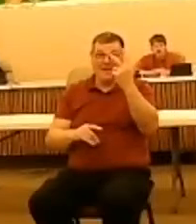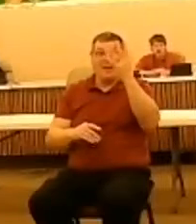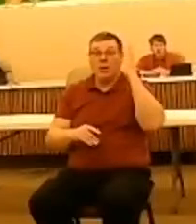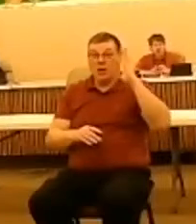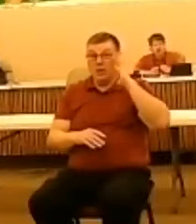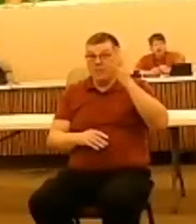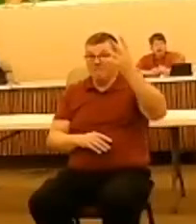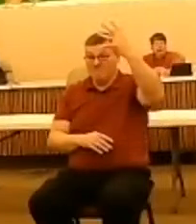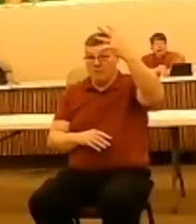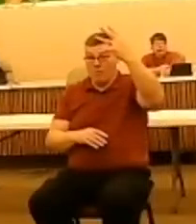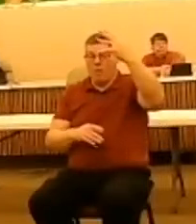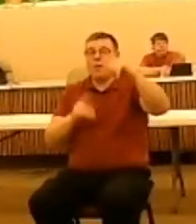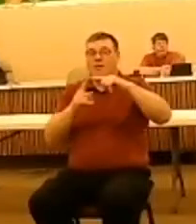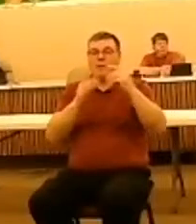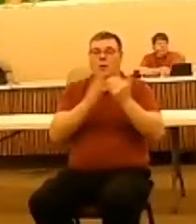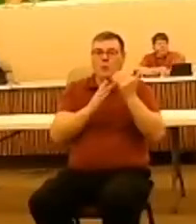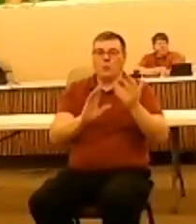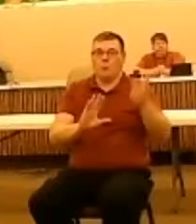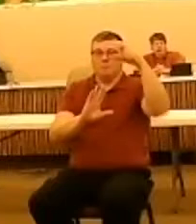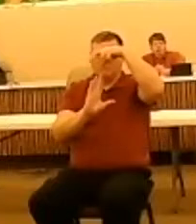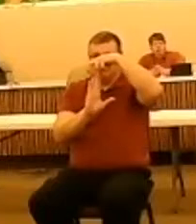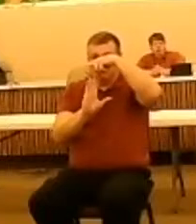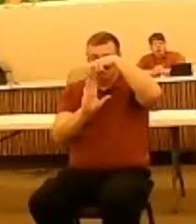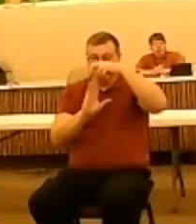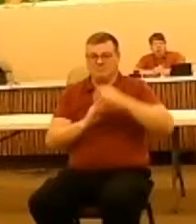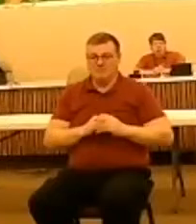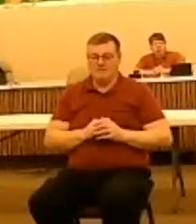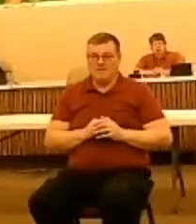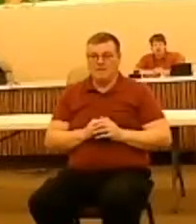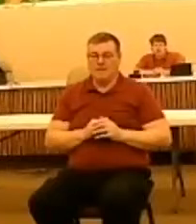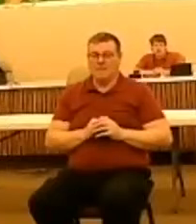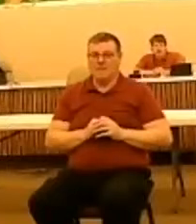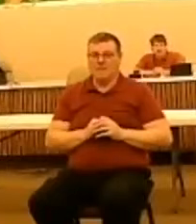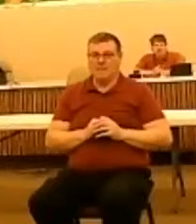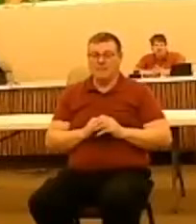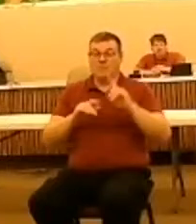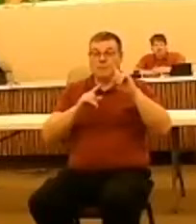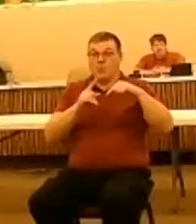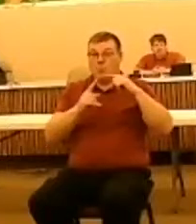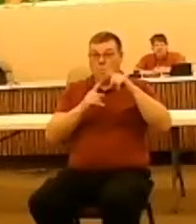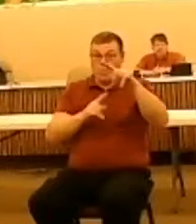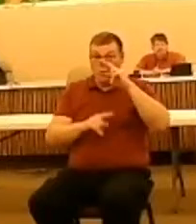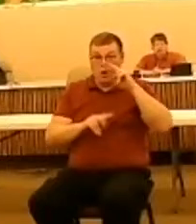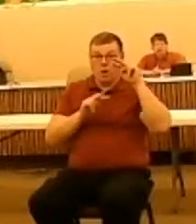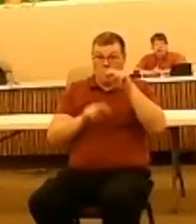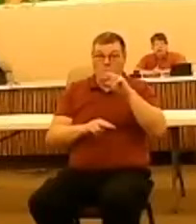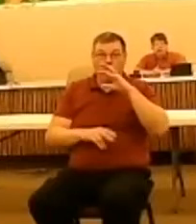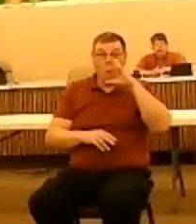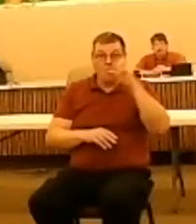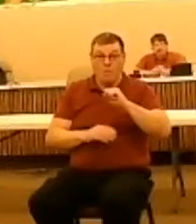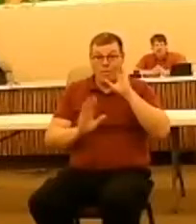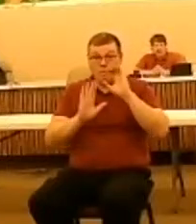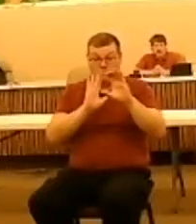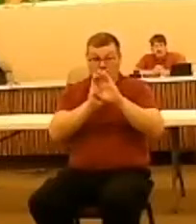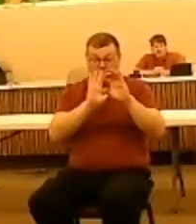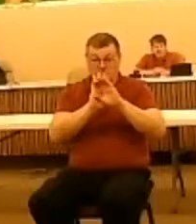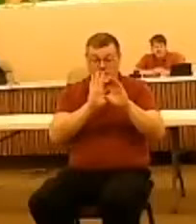put a new cupola on top of that. But Okay. When you look at those old pictures in the